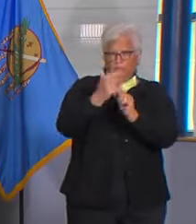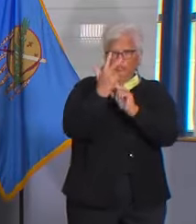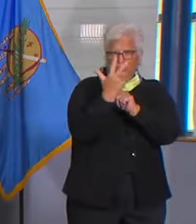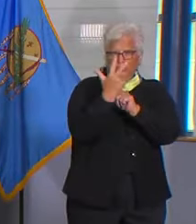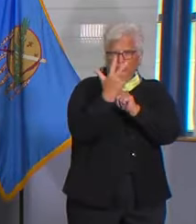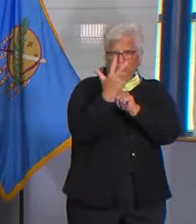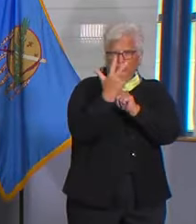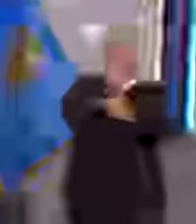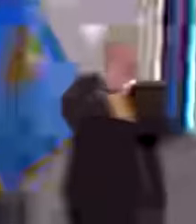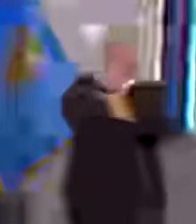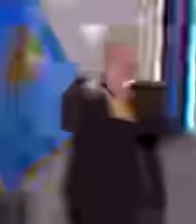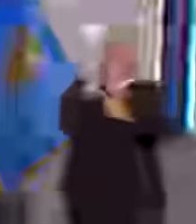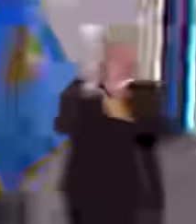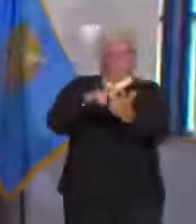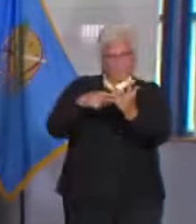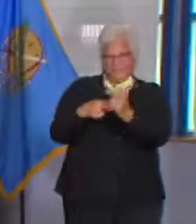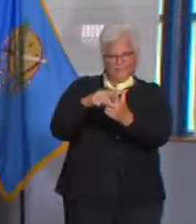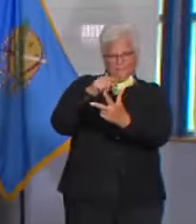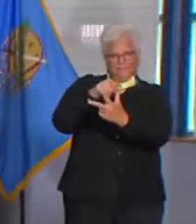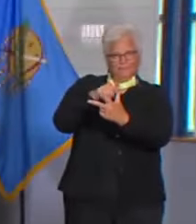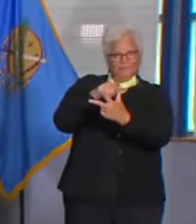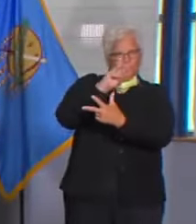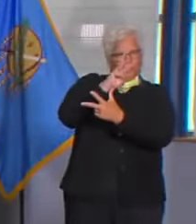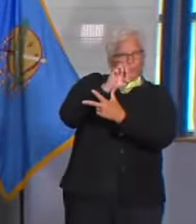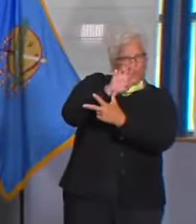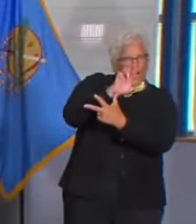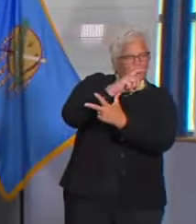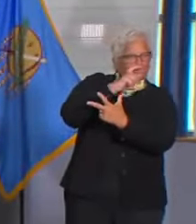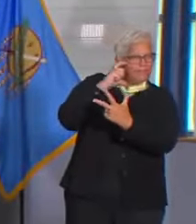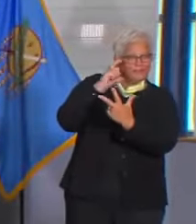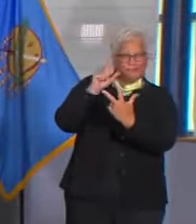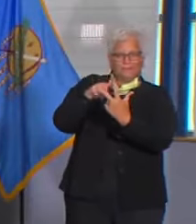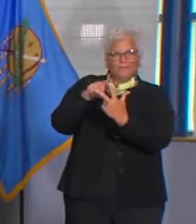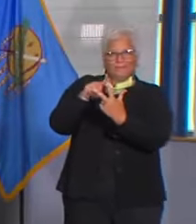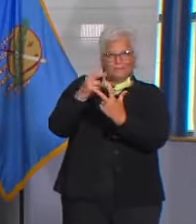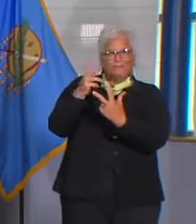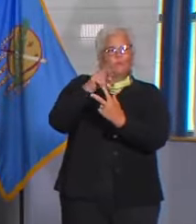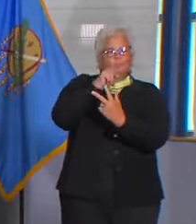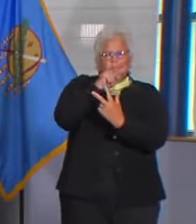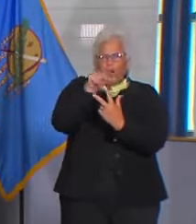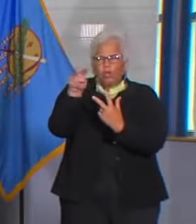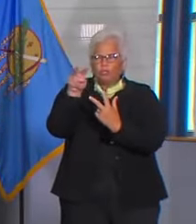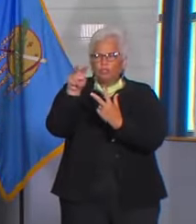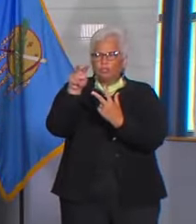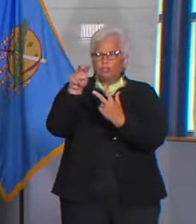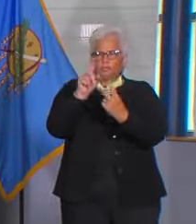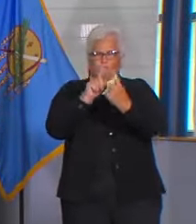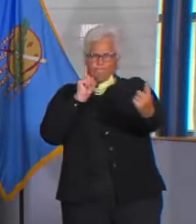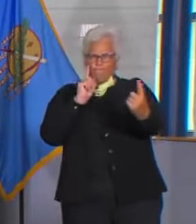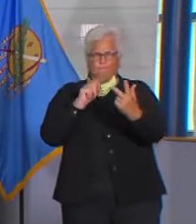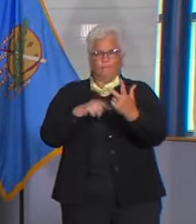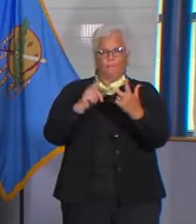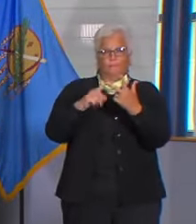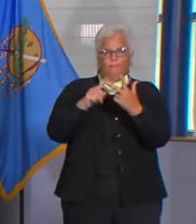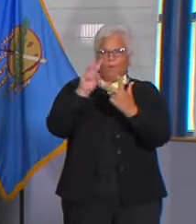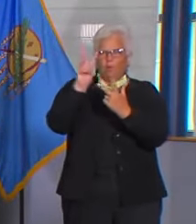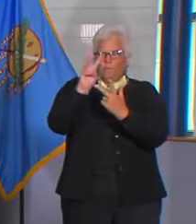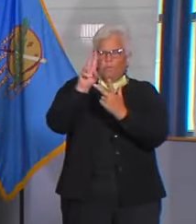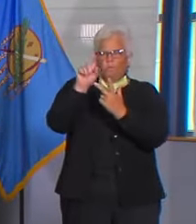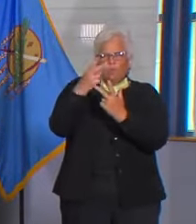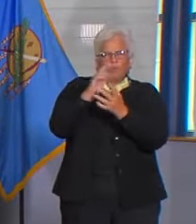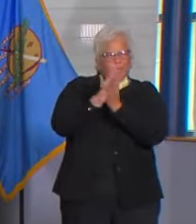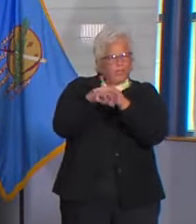we see the most spread. And when employees are working closely with each other, we want to make sure modifications are in place to keep them safe and keep them